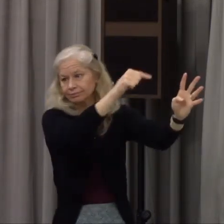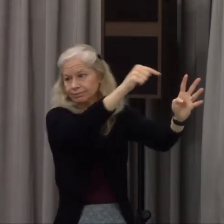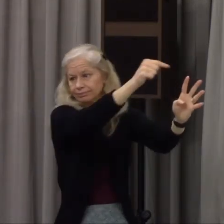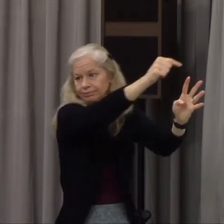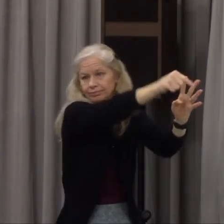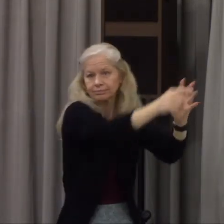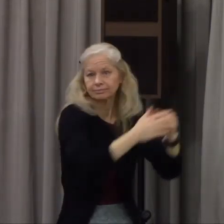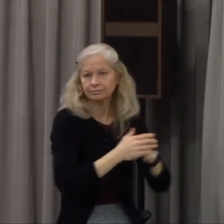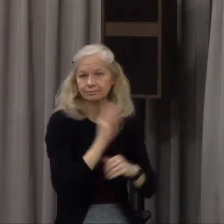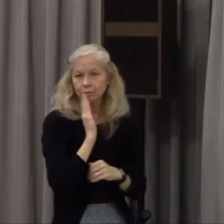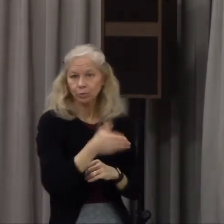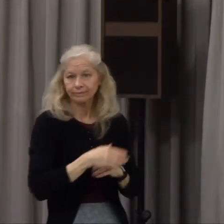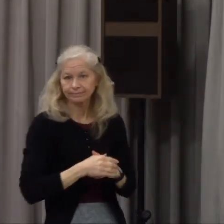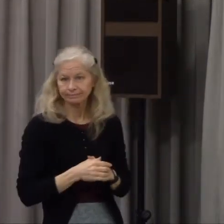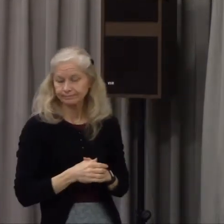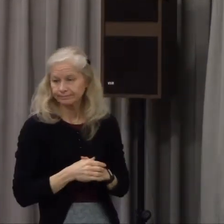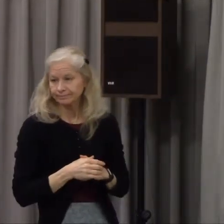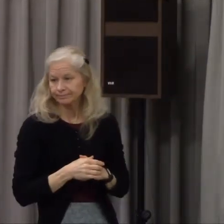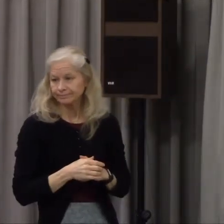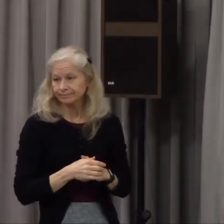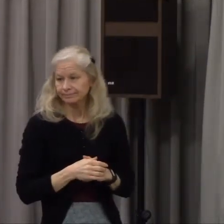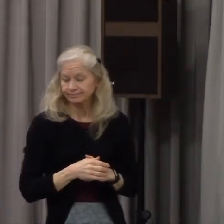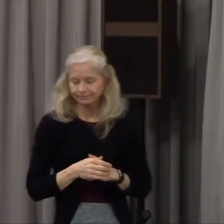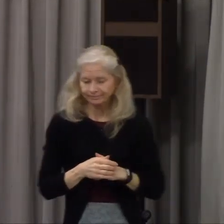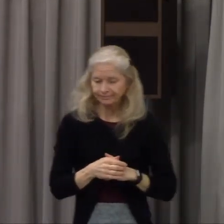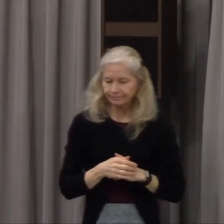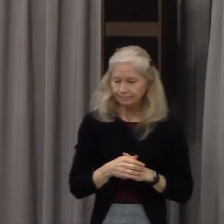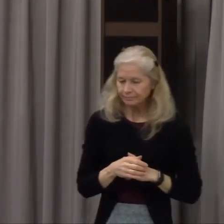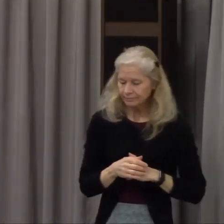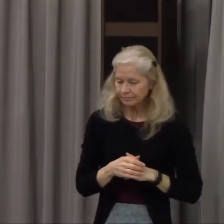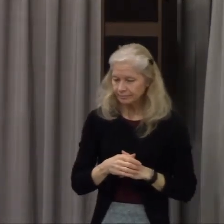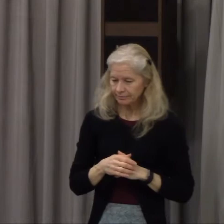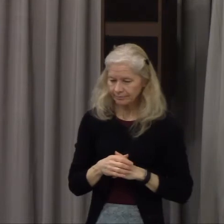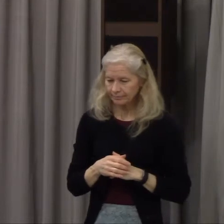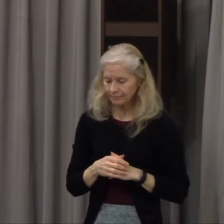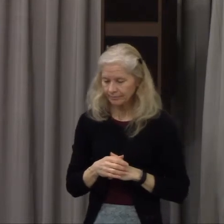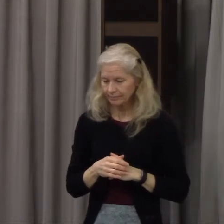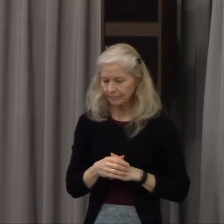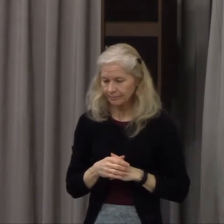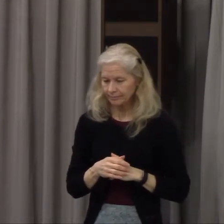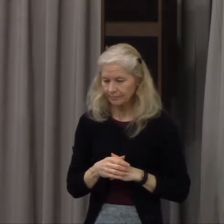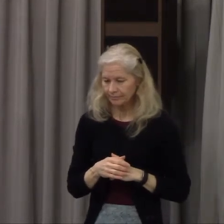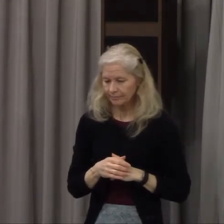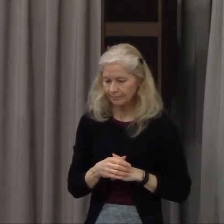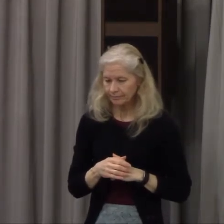We find their will yielding. Well, God overpowered their will, maybe. If so, we don't find that in the Bible.